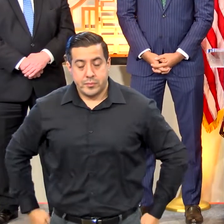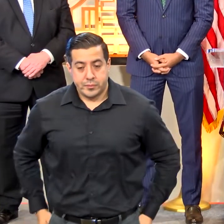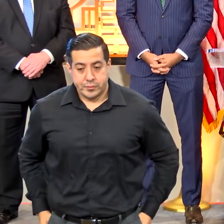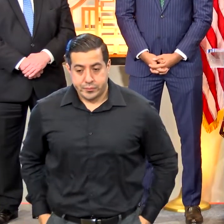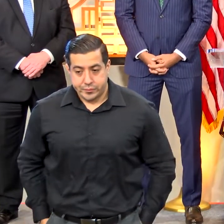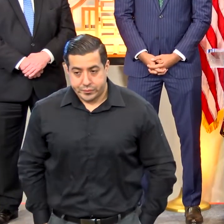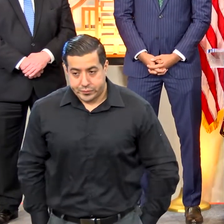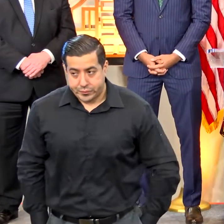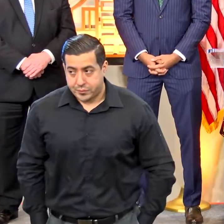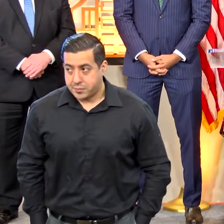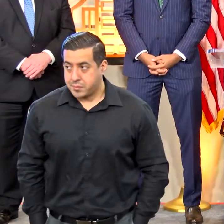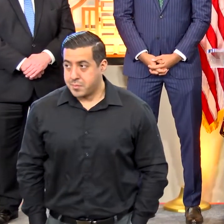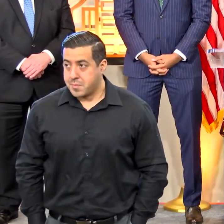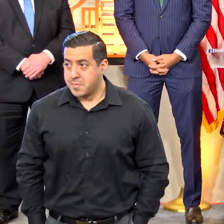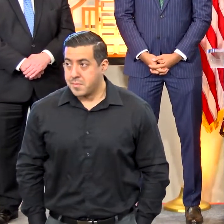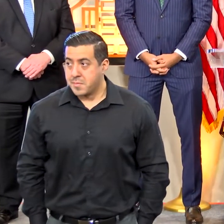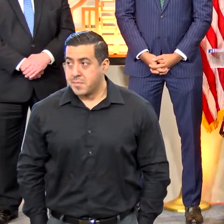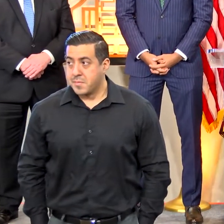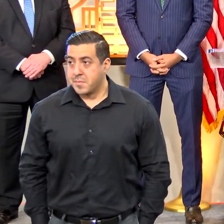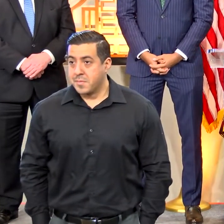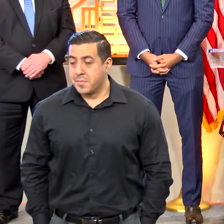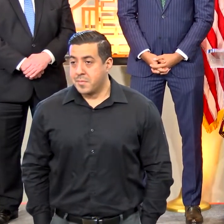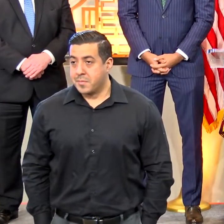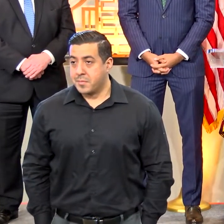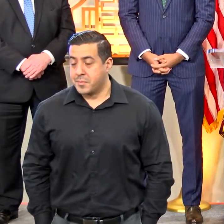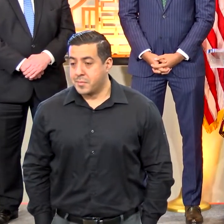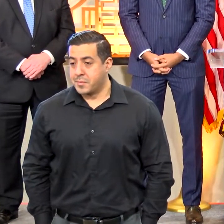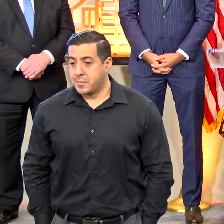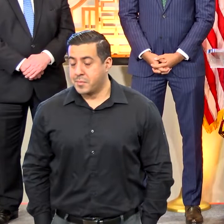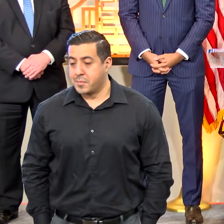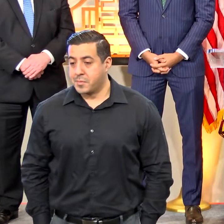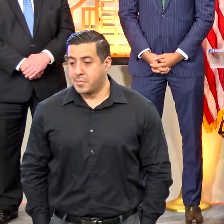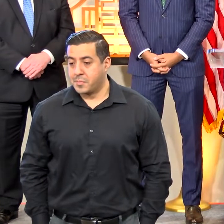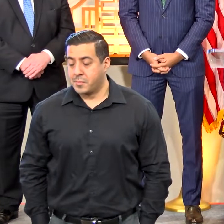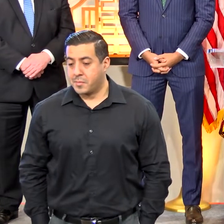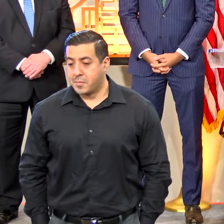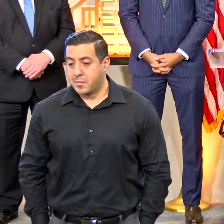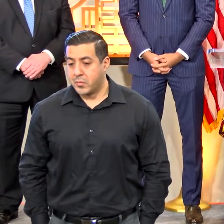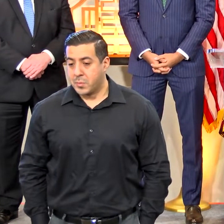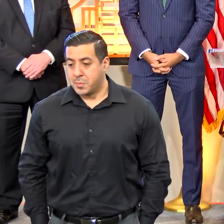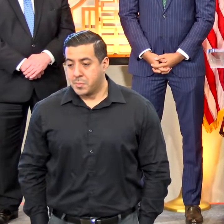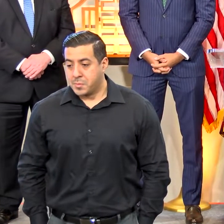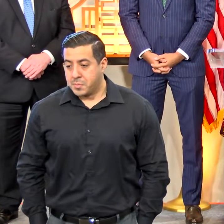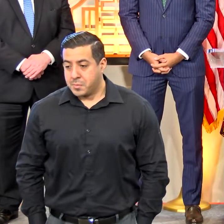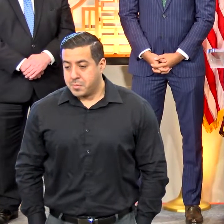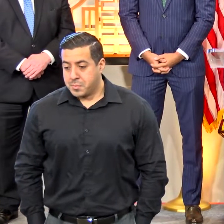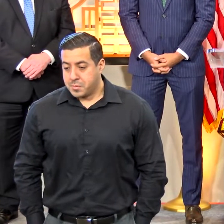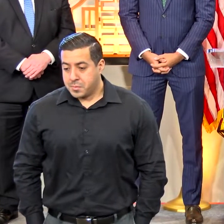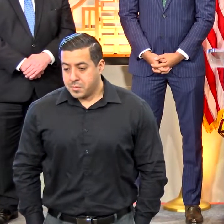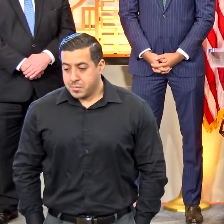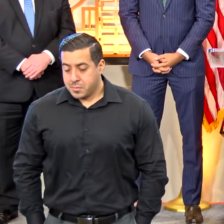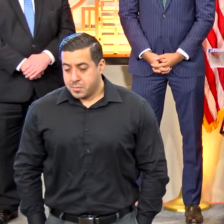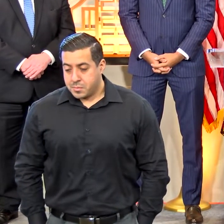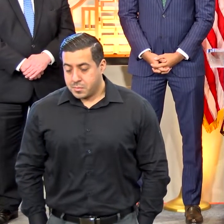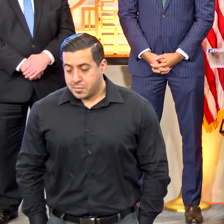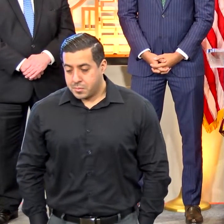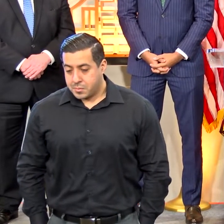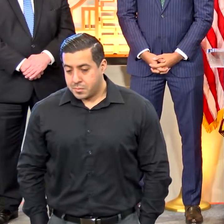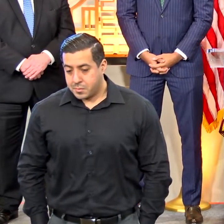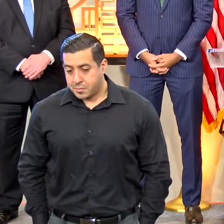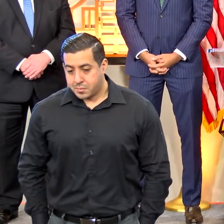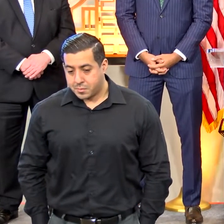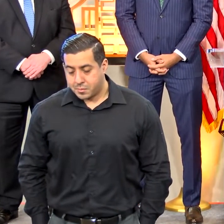vivienda en nuestra comunidad. Al comisionado García, quien ha liderado muchos de esos esfuerzos en el condado, fue el primero que propuso esta inversión en el